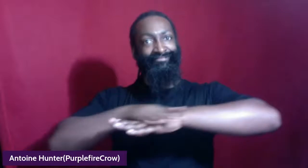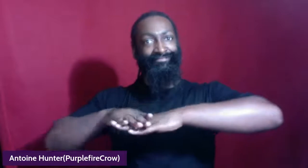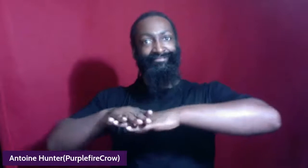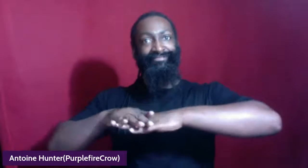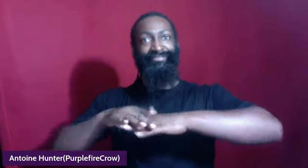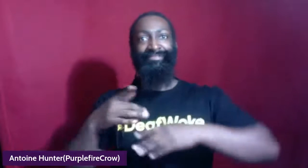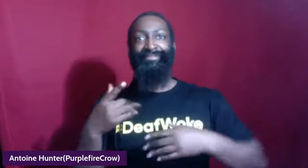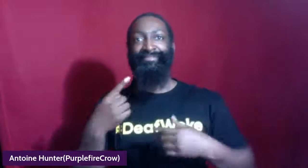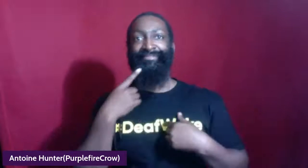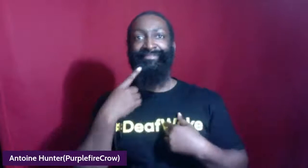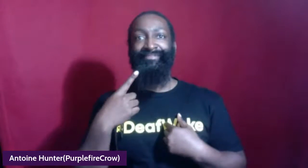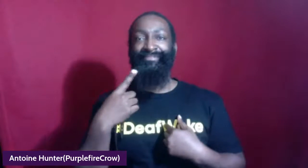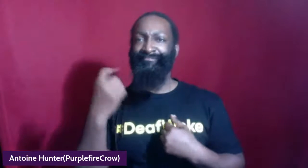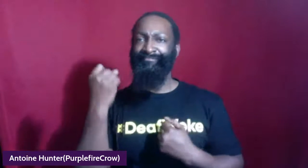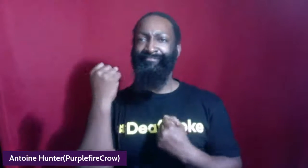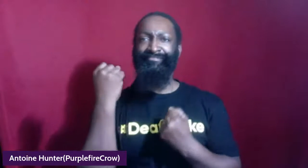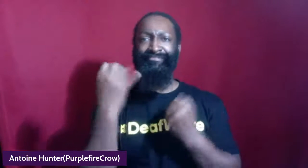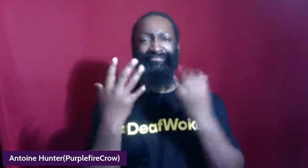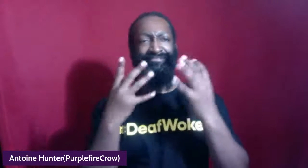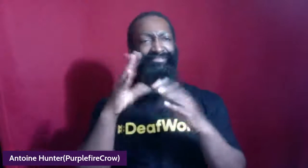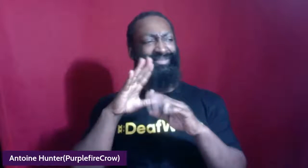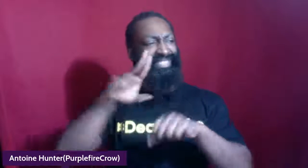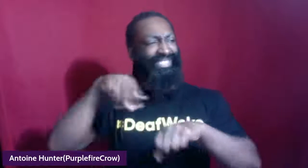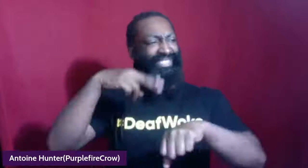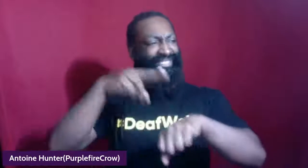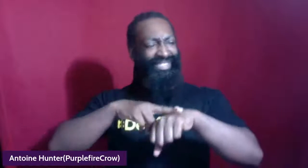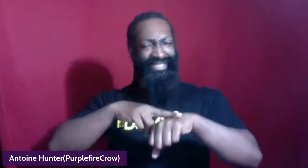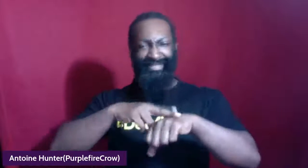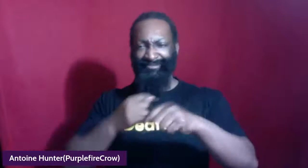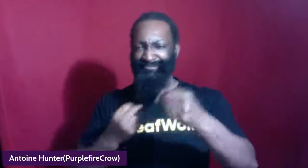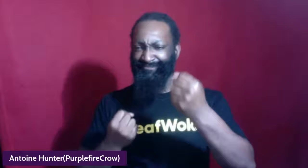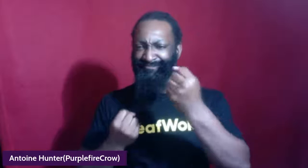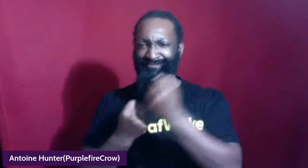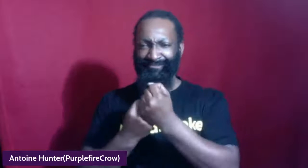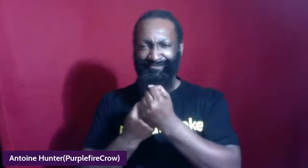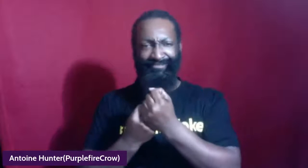And in our cabinet, to have the first Black woman